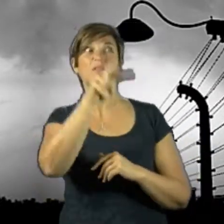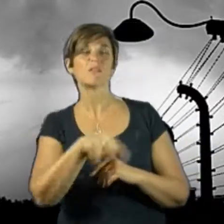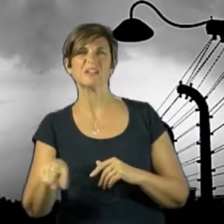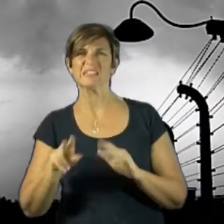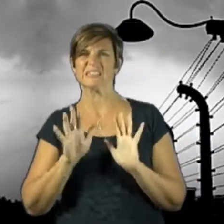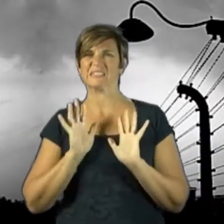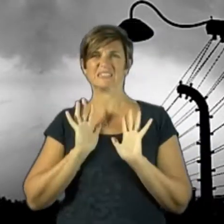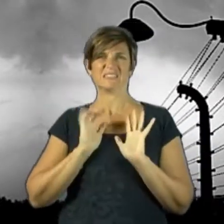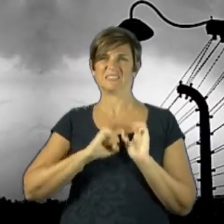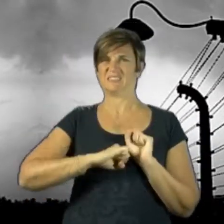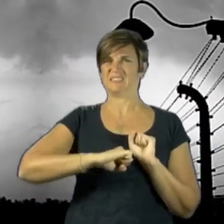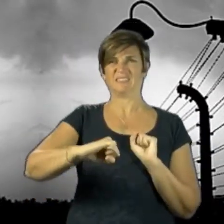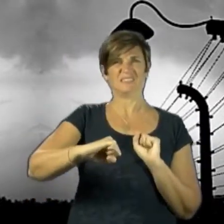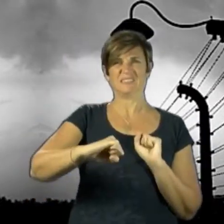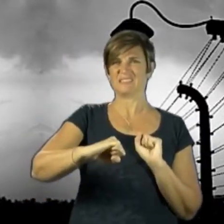Actually, I didn't want to go at all.